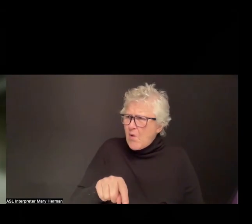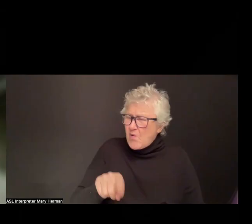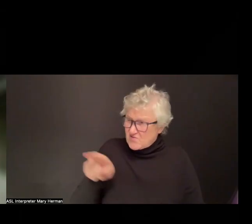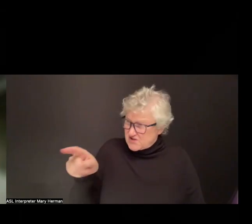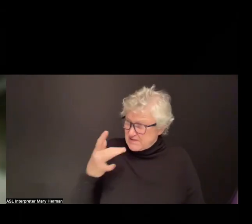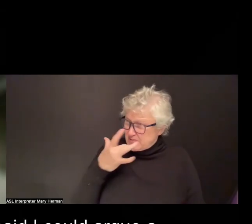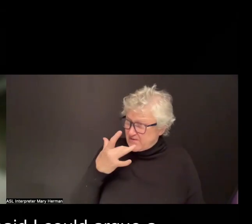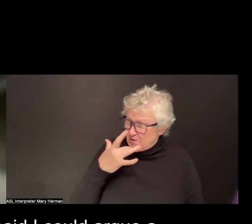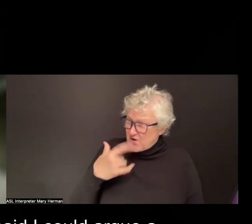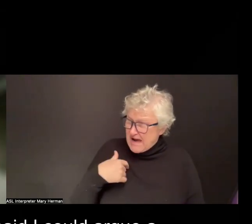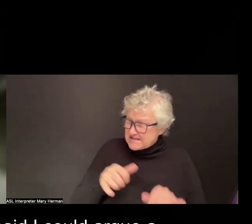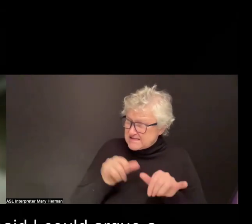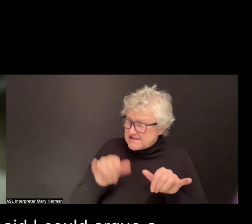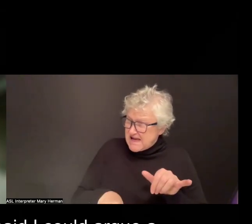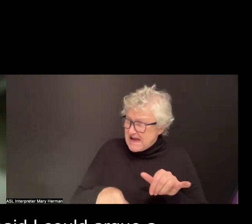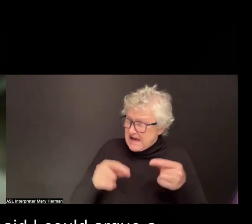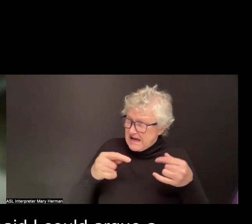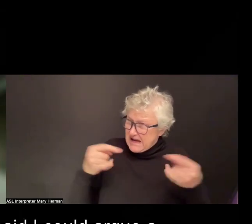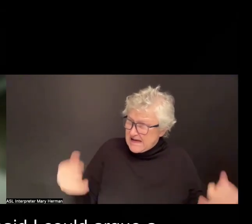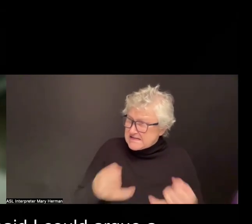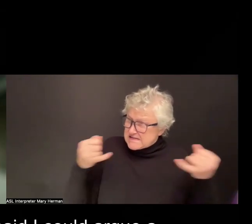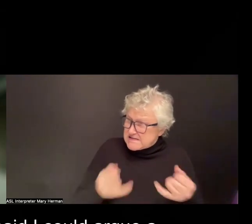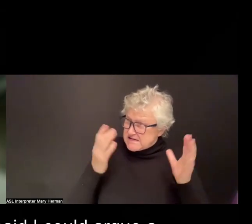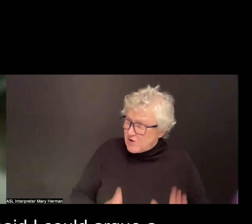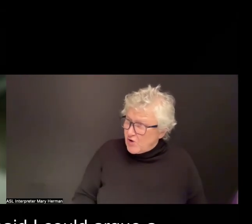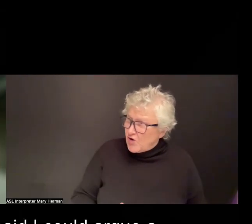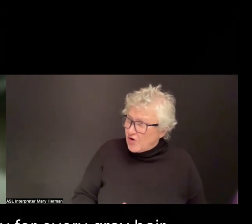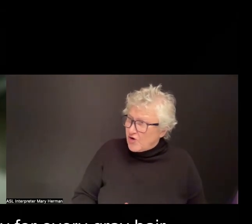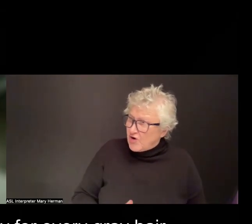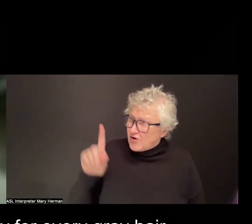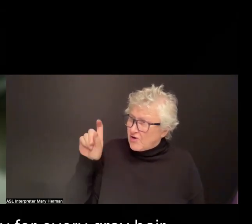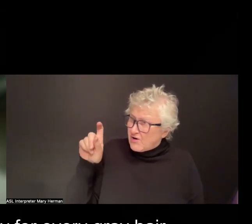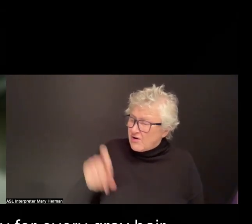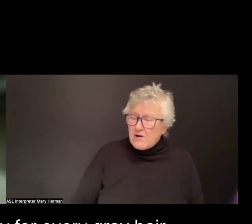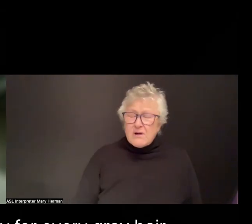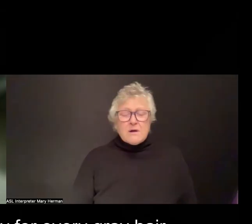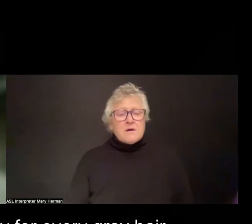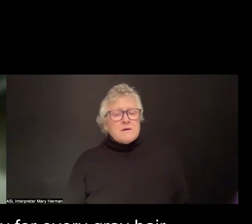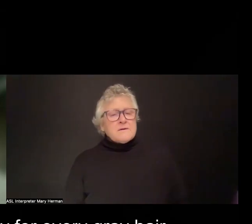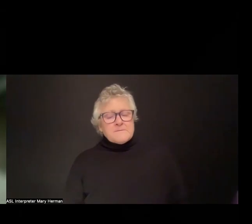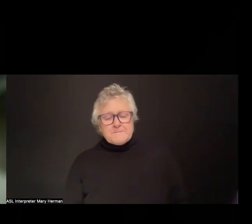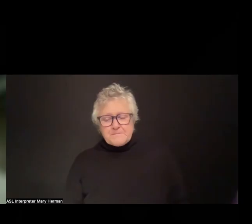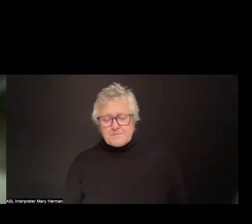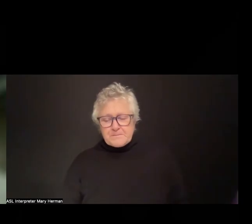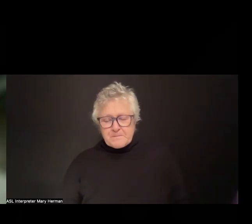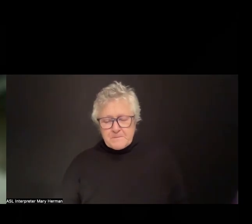sinner? Mrs. Tomlinson once said I could argue a beggar out of a penny before wishing she could have a penny for every gray hair I'd given